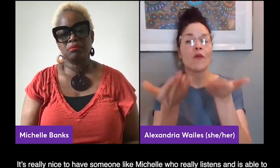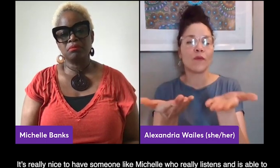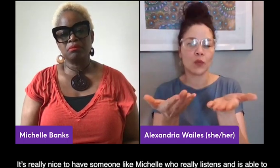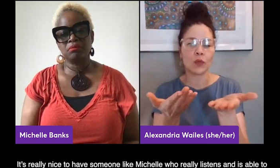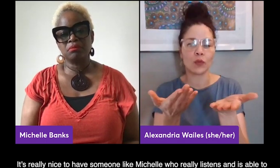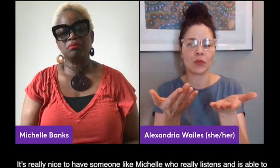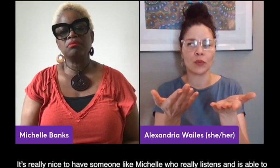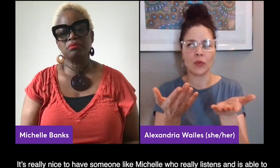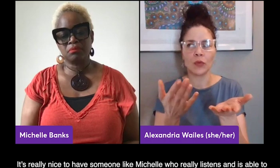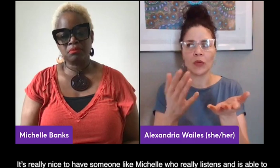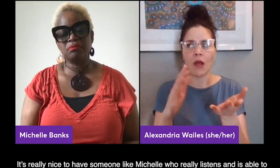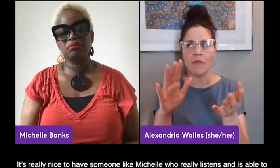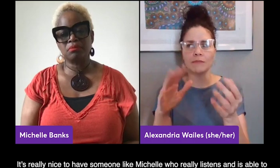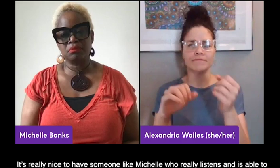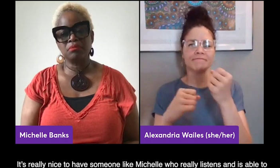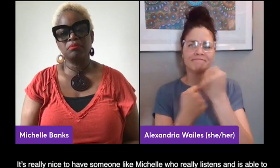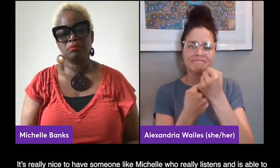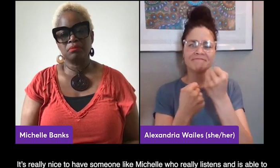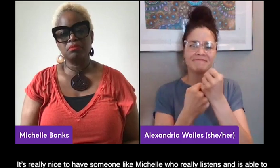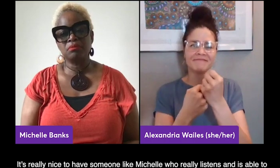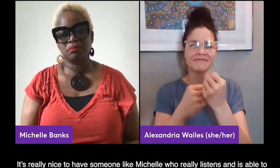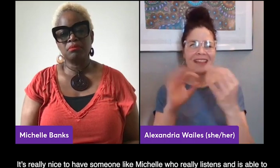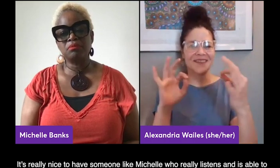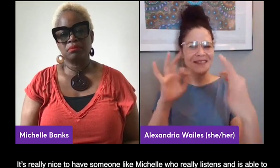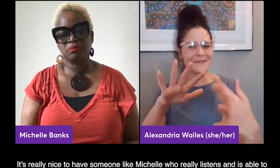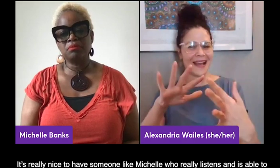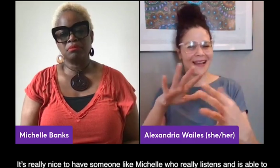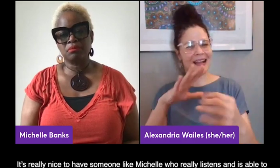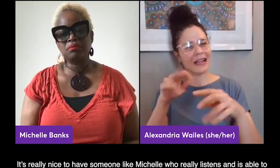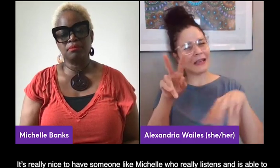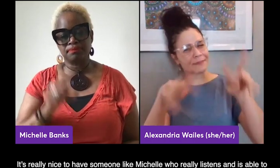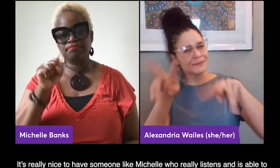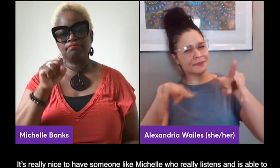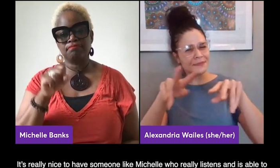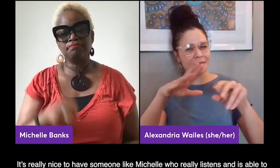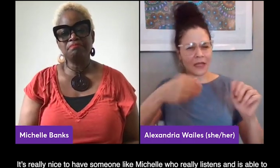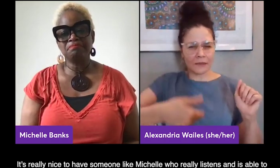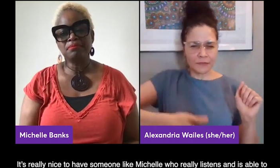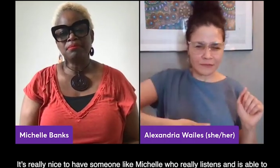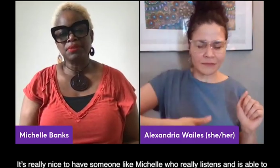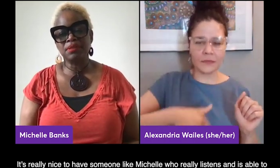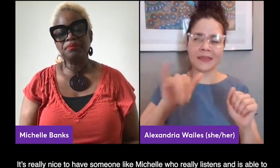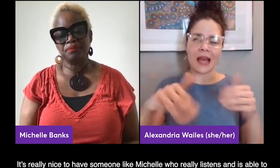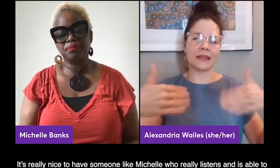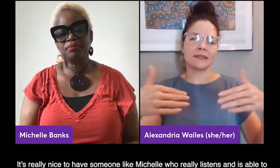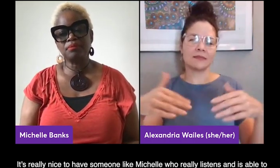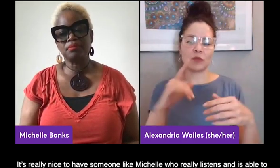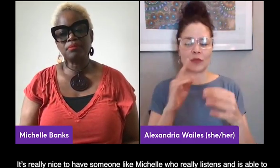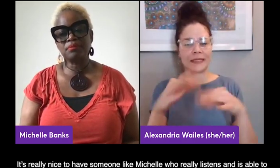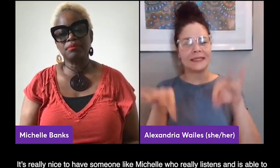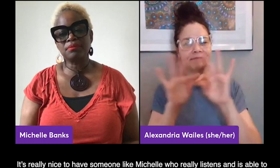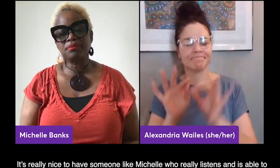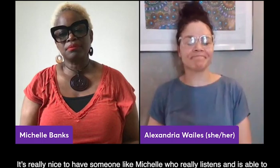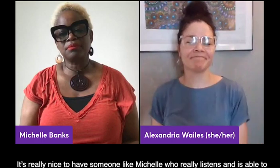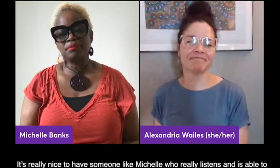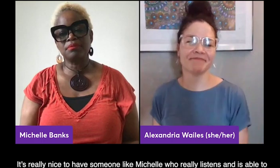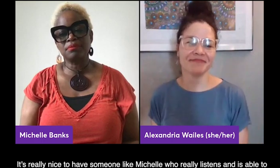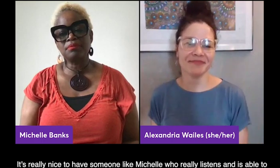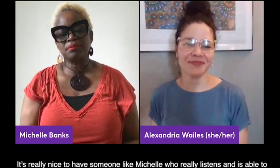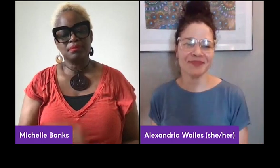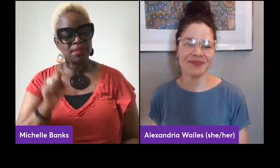support and feedback, observing from a deep place. That's so